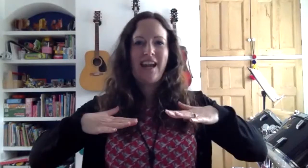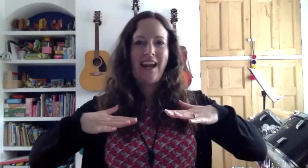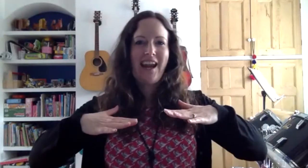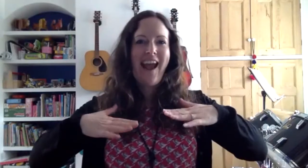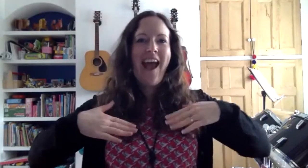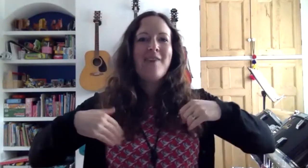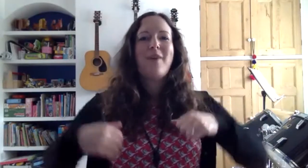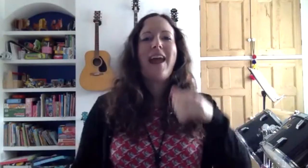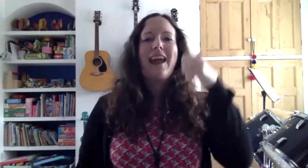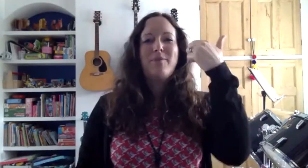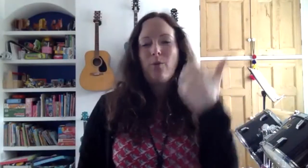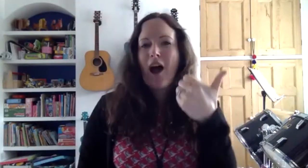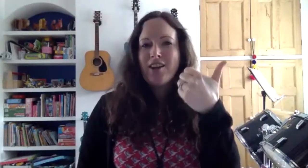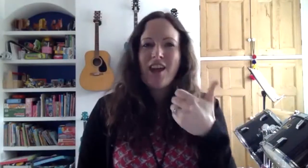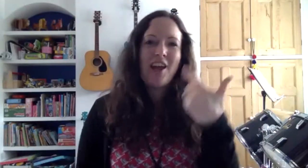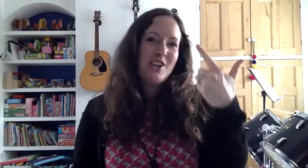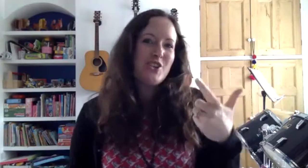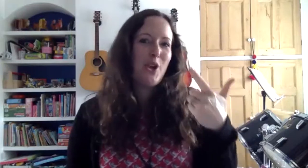Ready? Baby